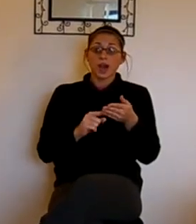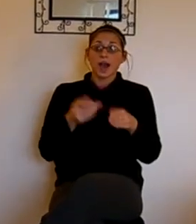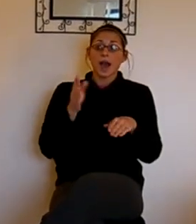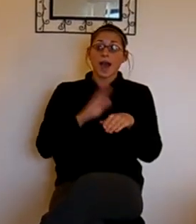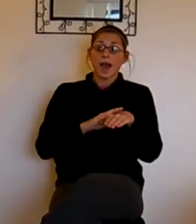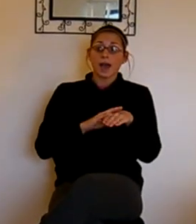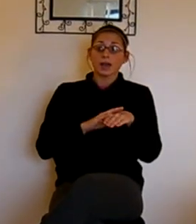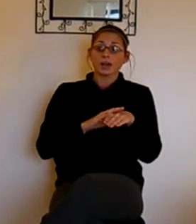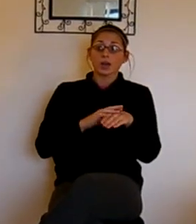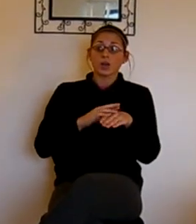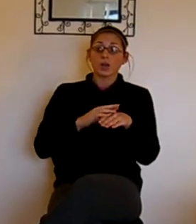this case, in a cornfield.